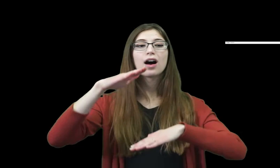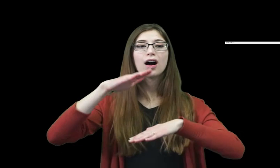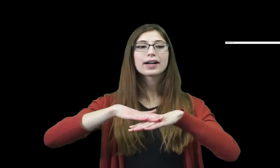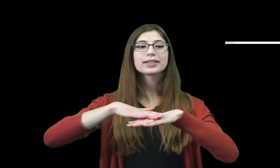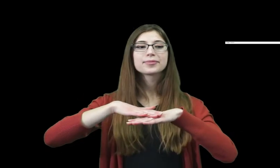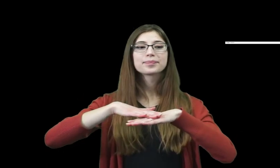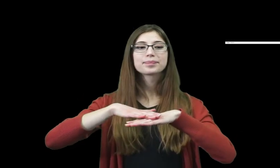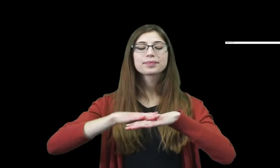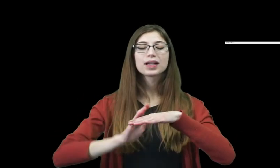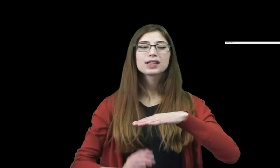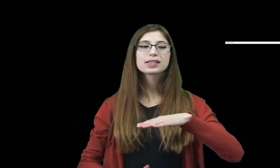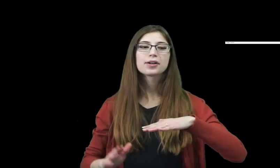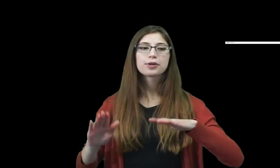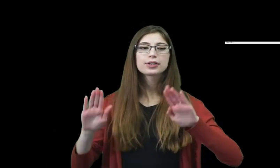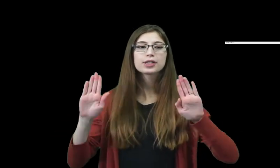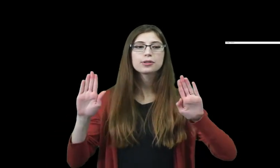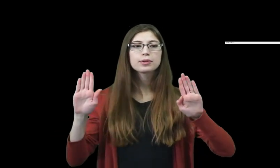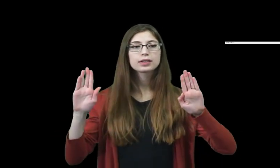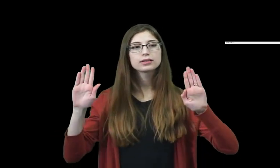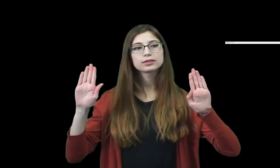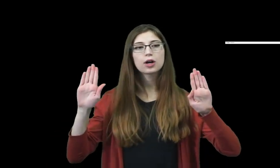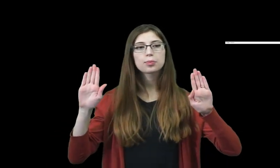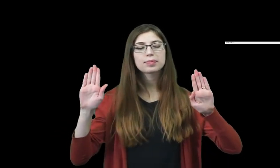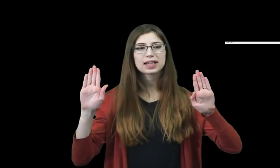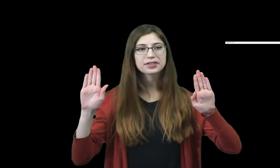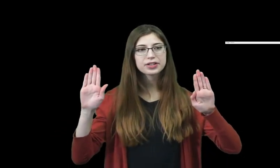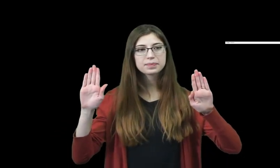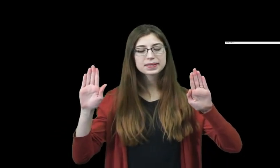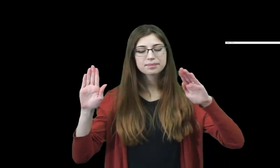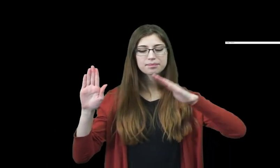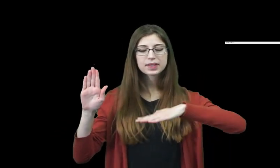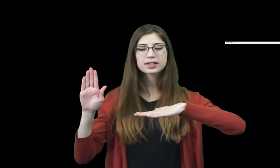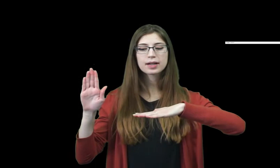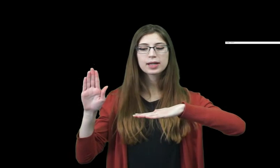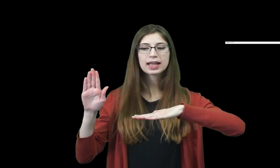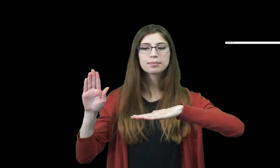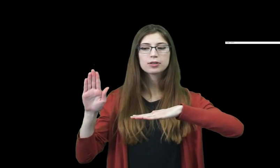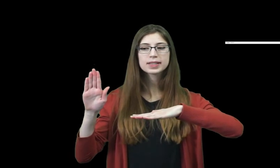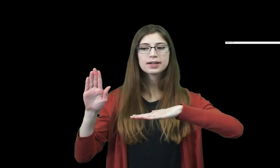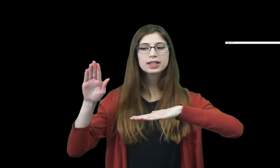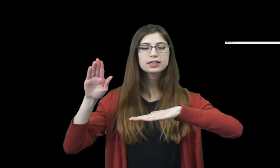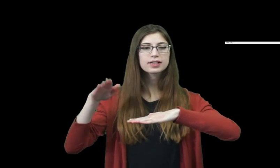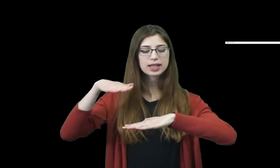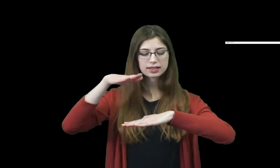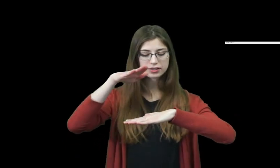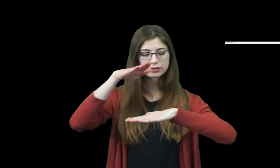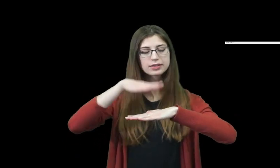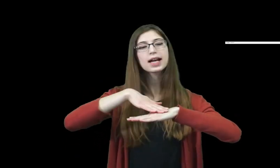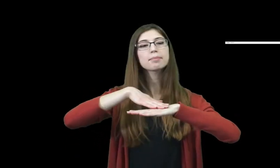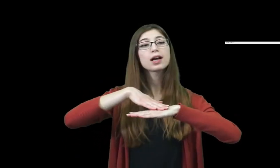On. So two open B hand shapes, non-dominant hand palm down, your dominant hand is just going to tap